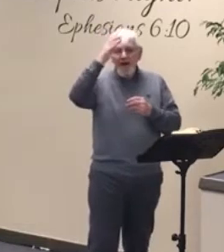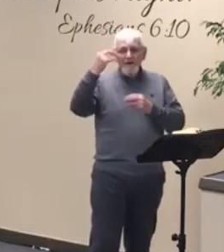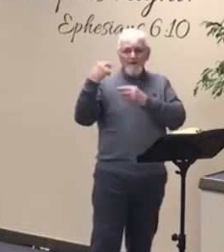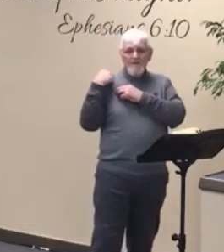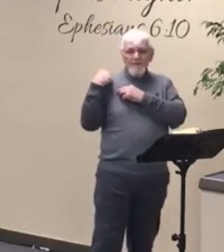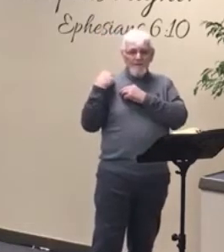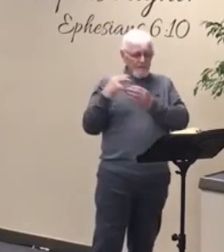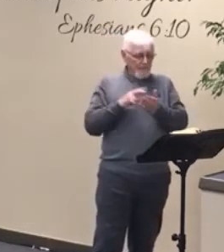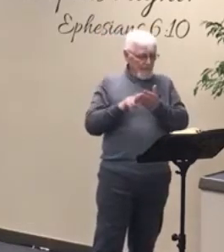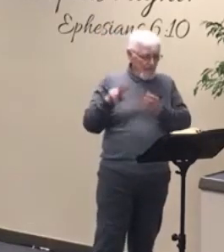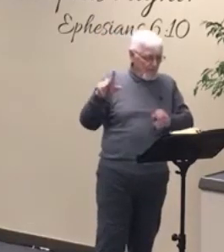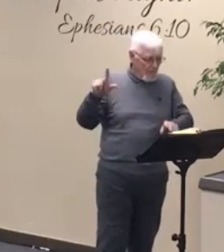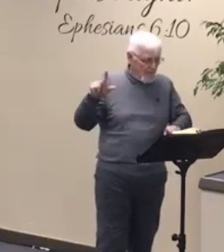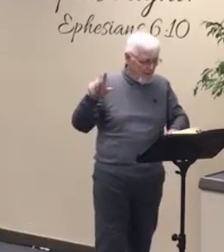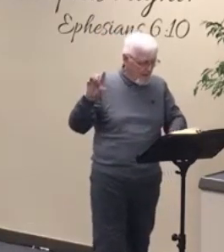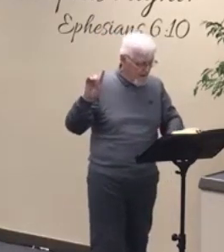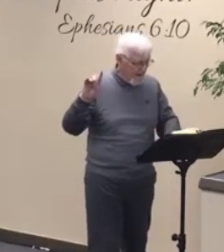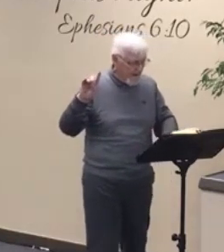verse